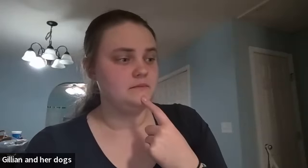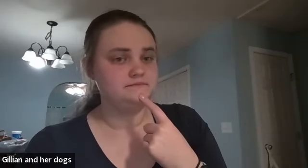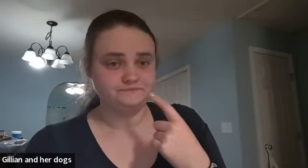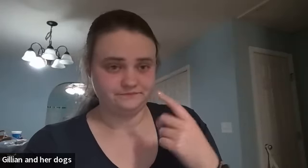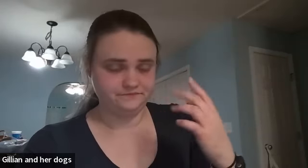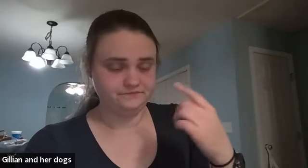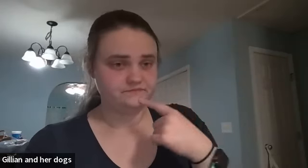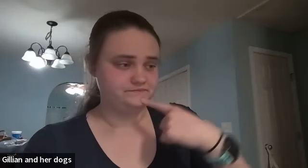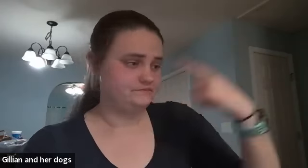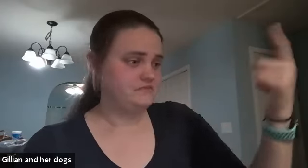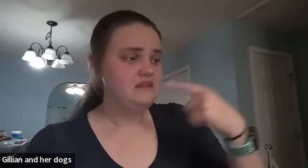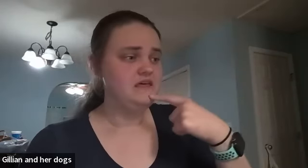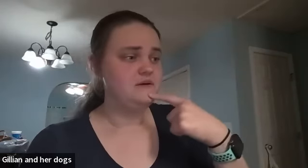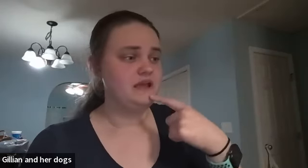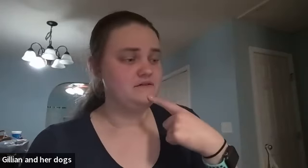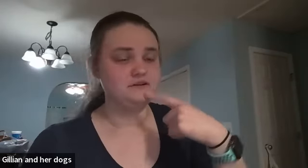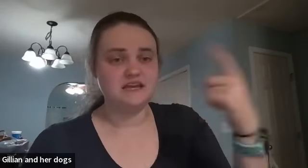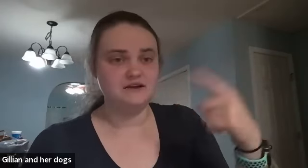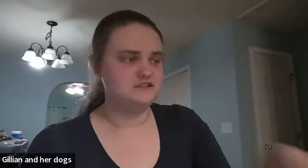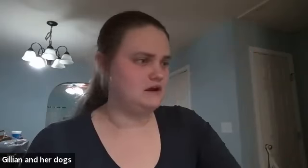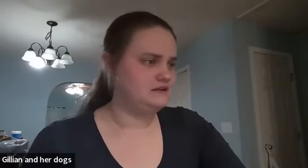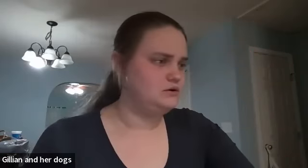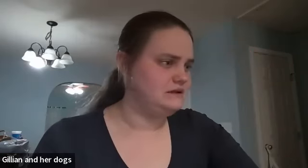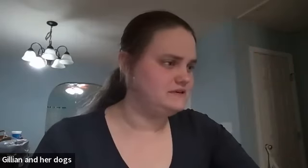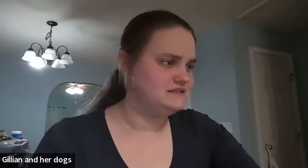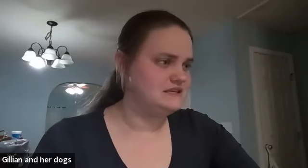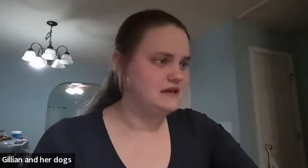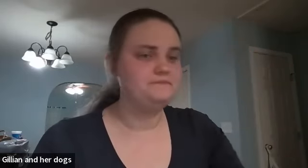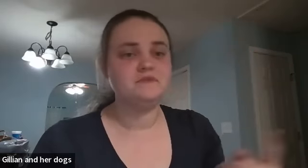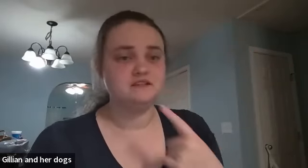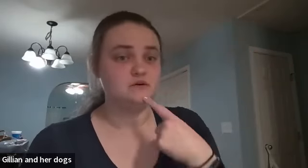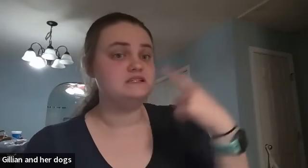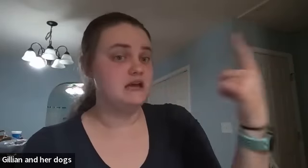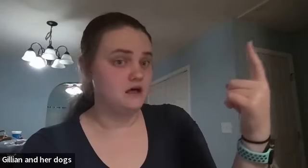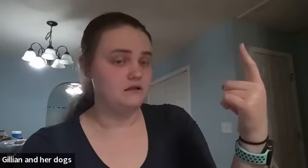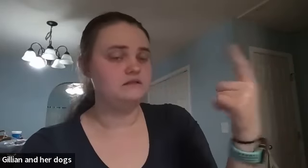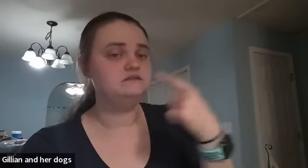And then we have our tell. Sorry, I totally missed the say. So our tell.